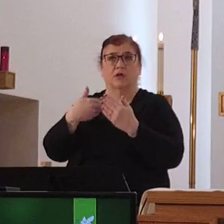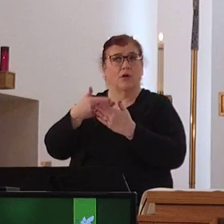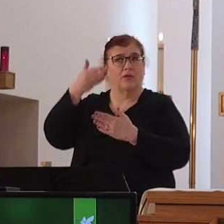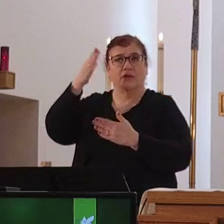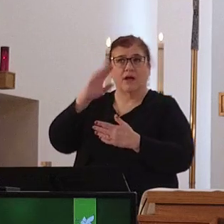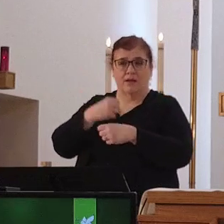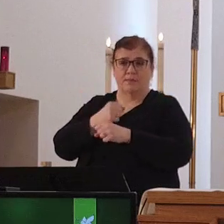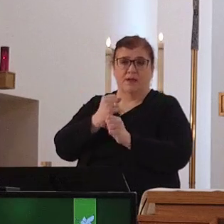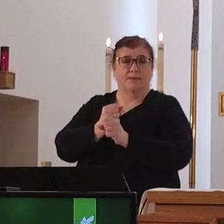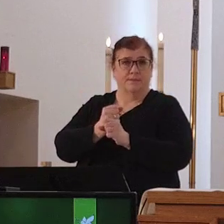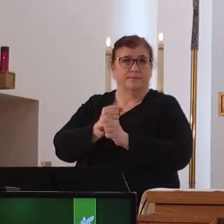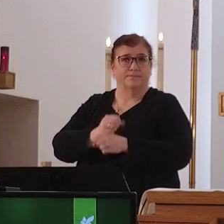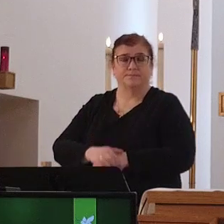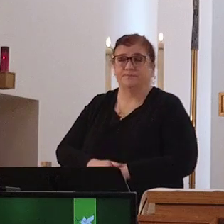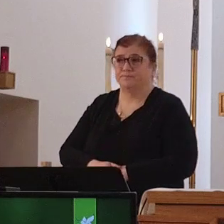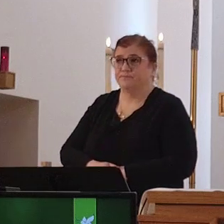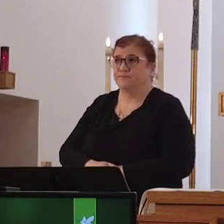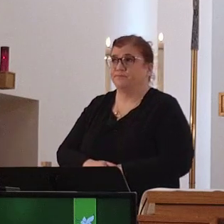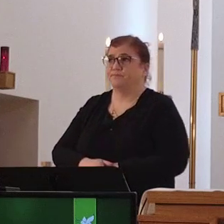God has made.